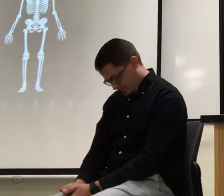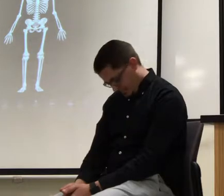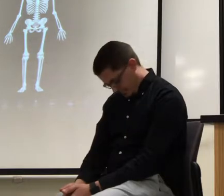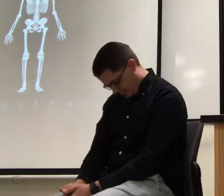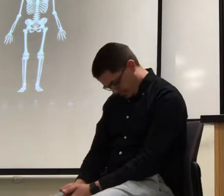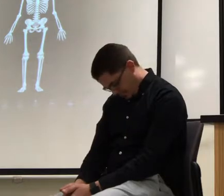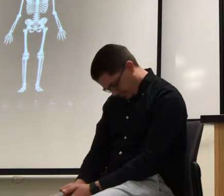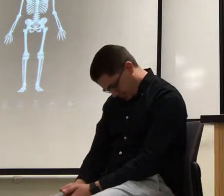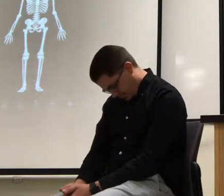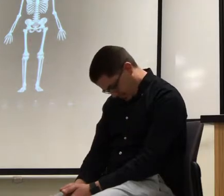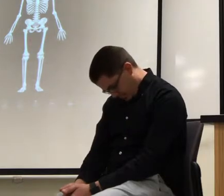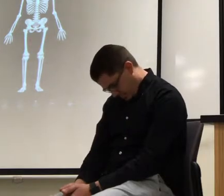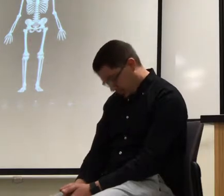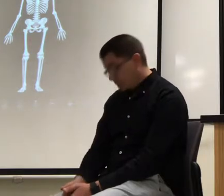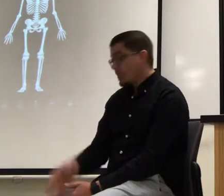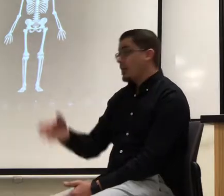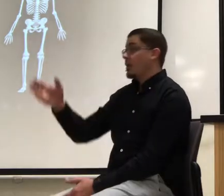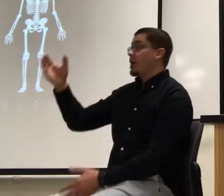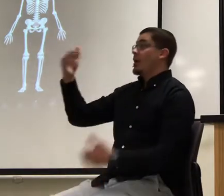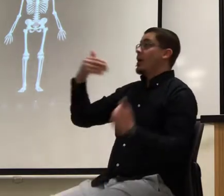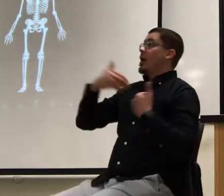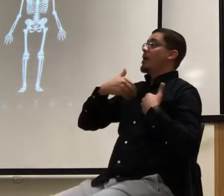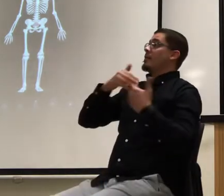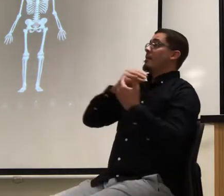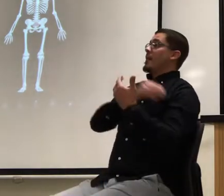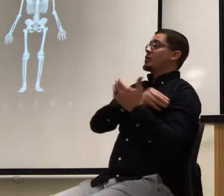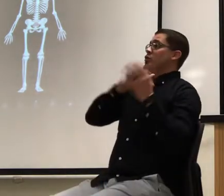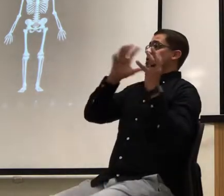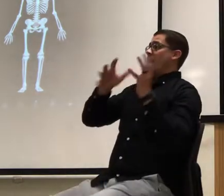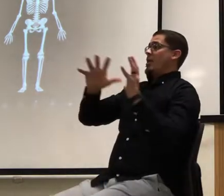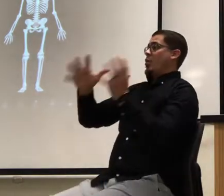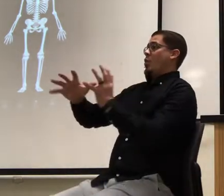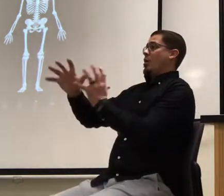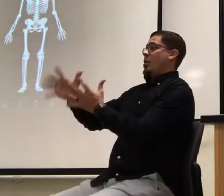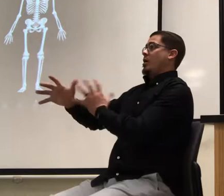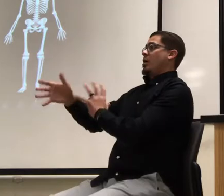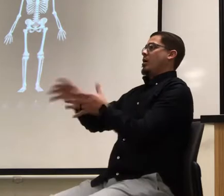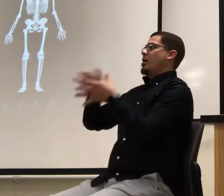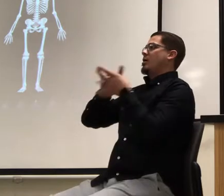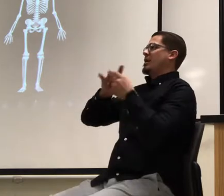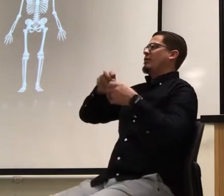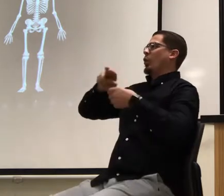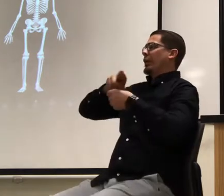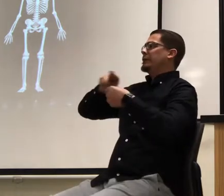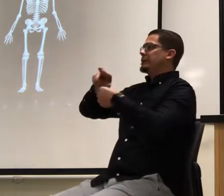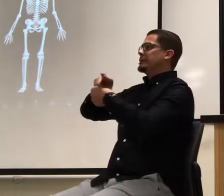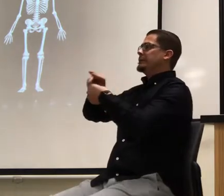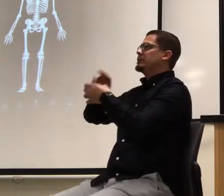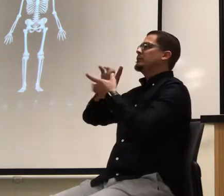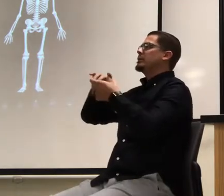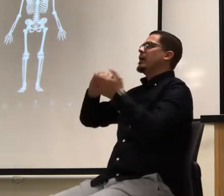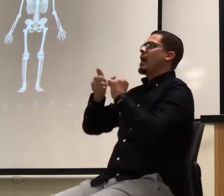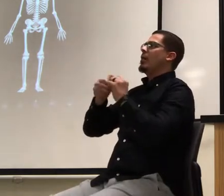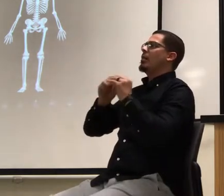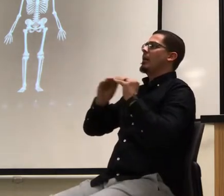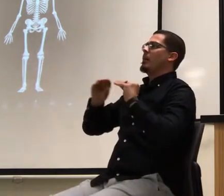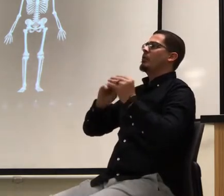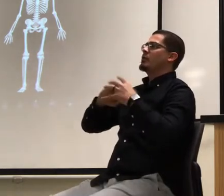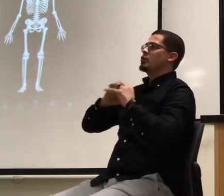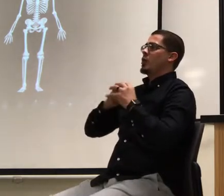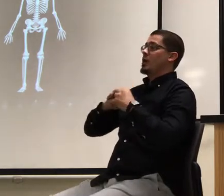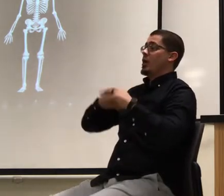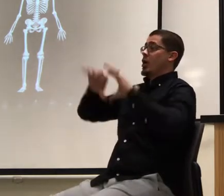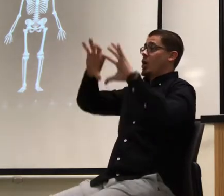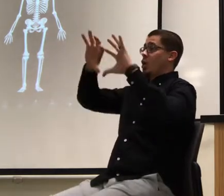So I have the muscles categorized in different regions based on how they move different joints. The first category is a group of